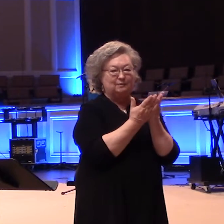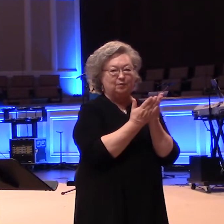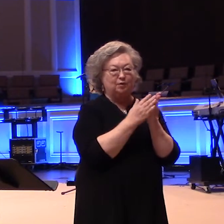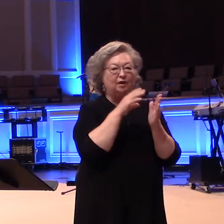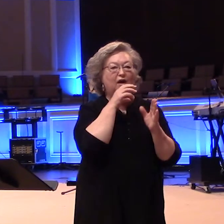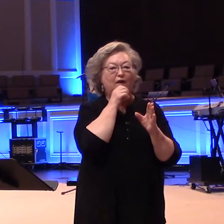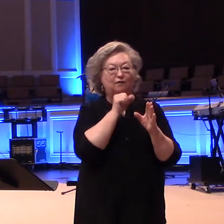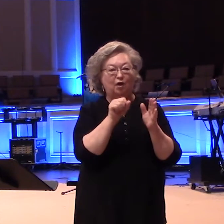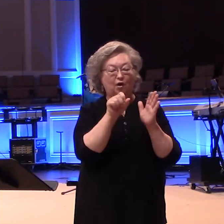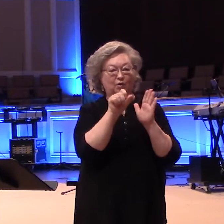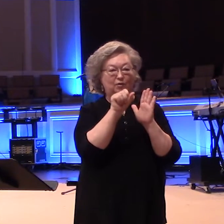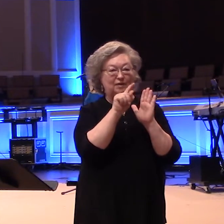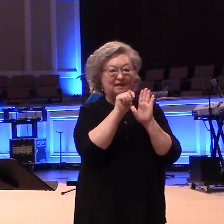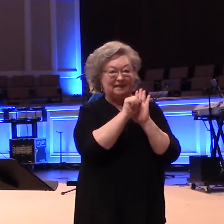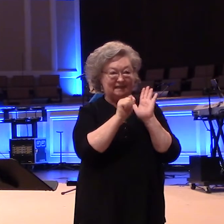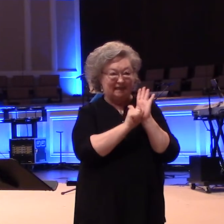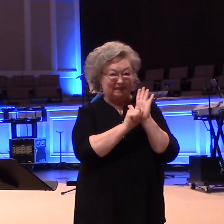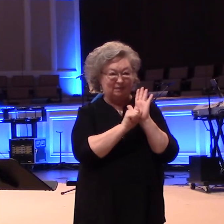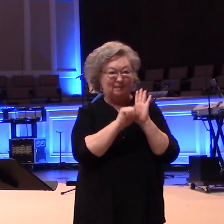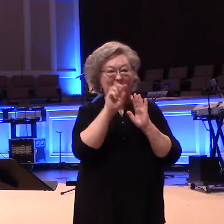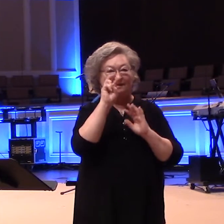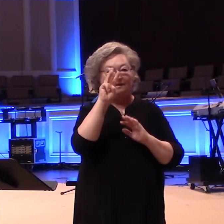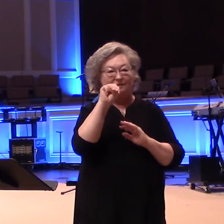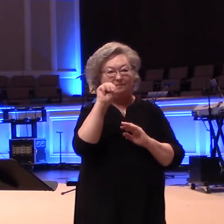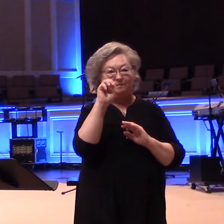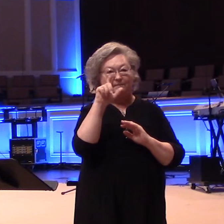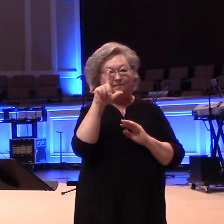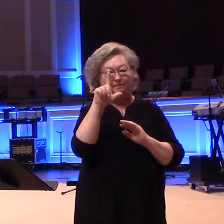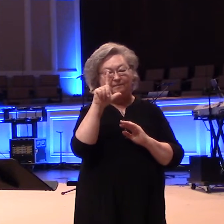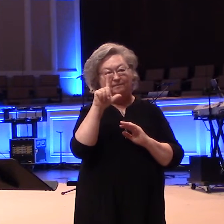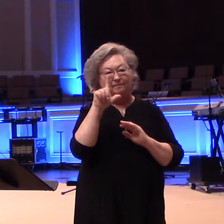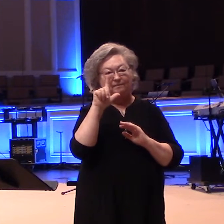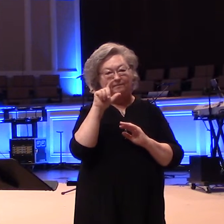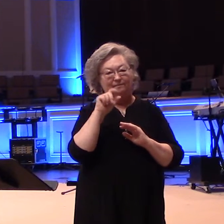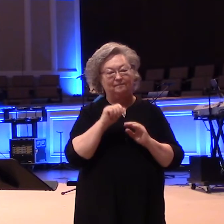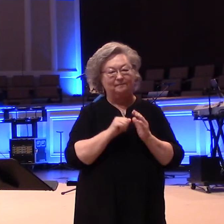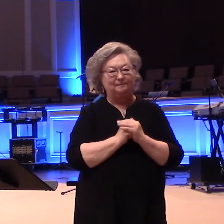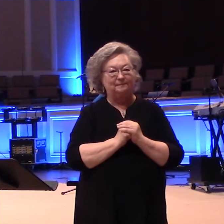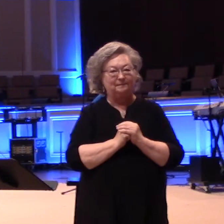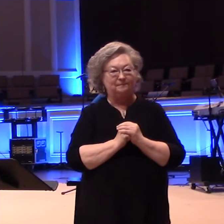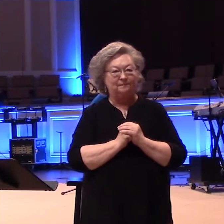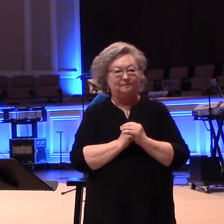6 through 15 of Malachi chapter 3.